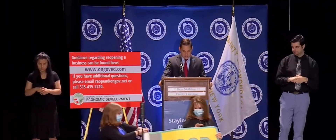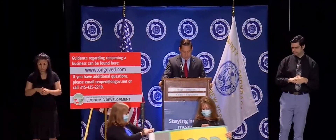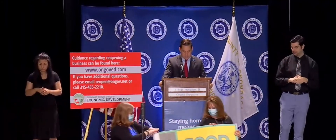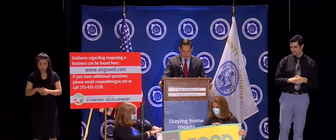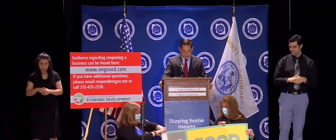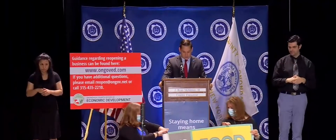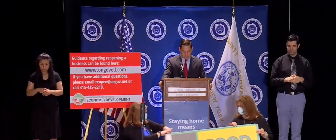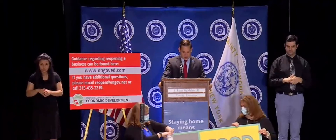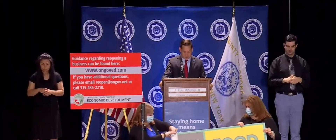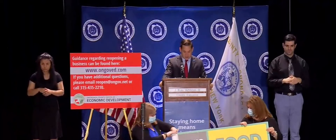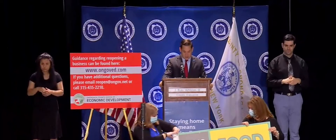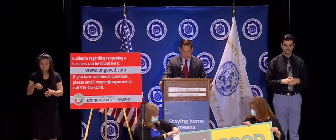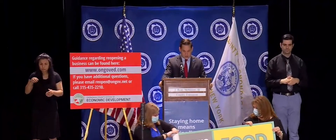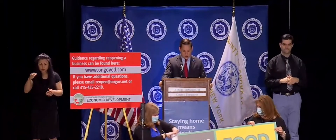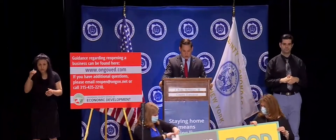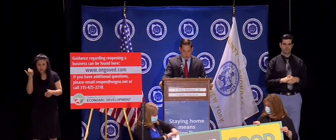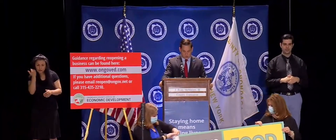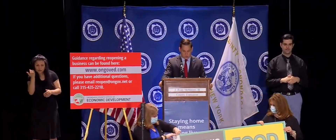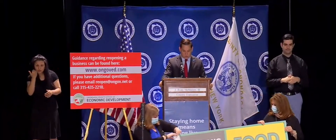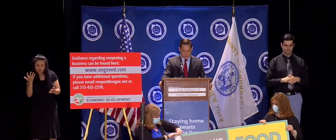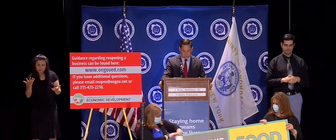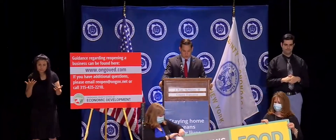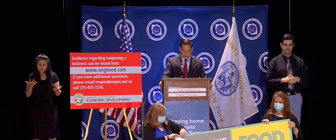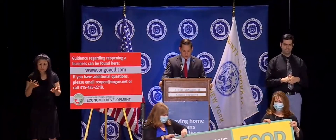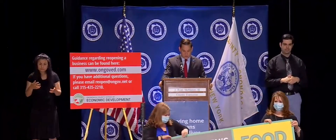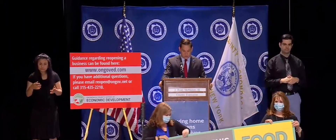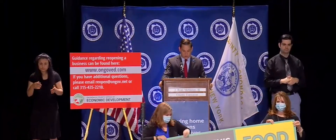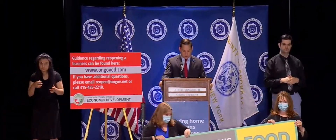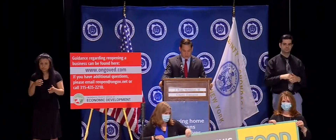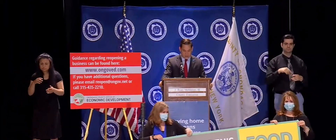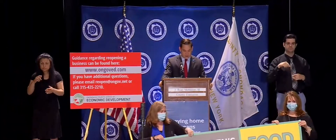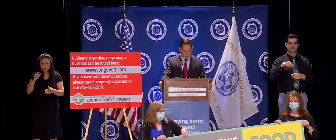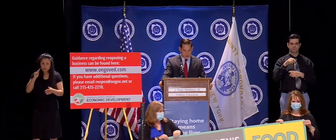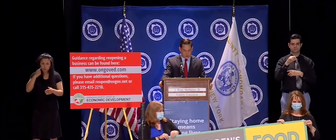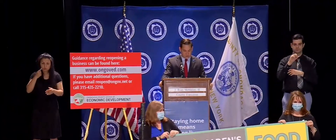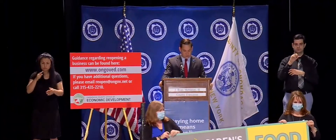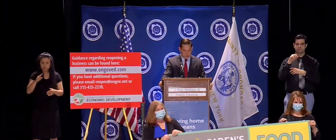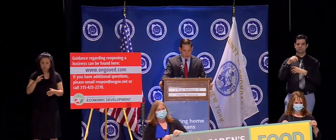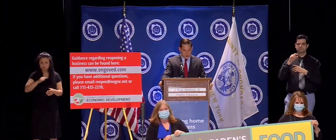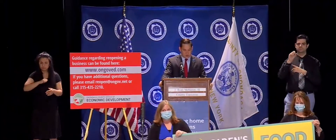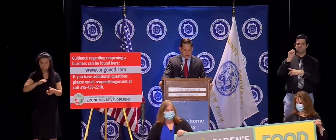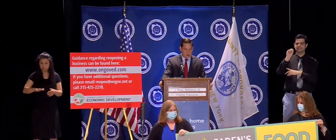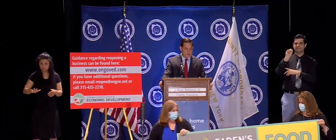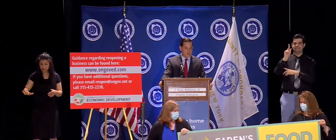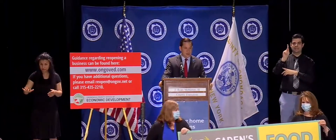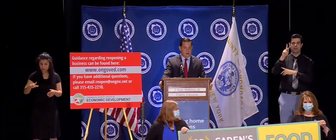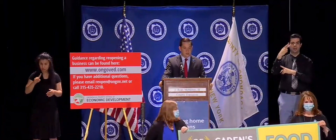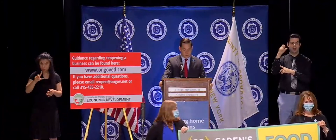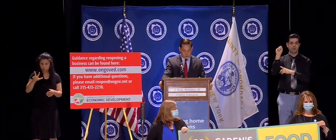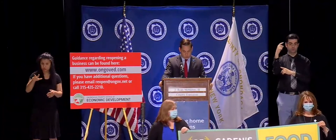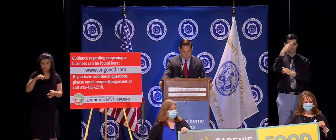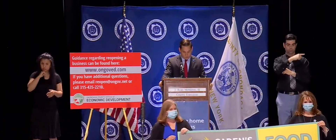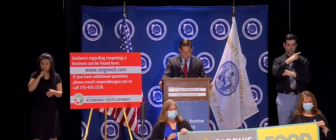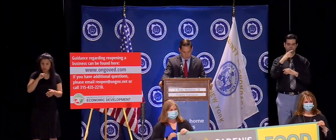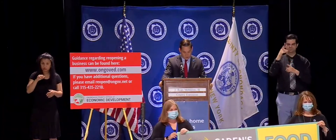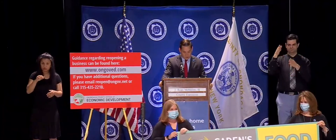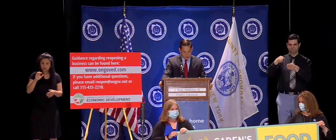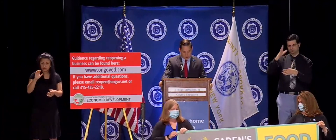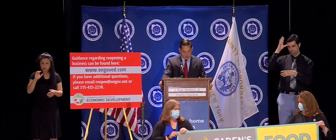He is a senior in high school, 18-year-old Caden Custer, Skinny Atlas High